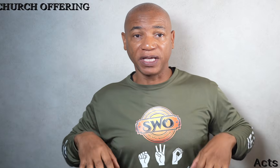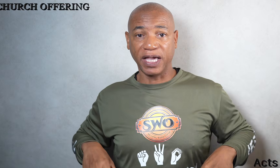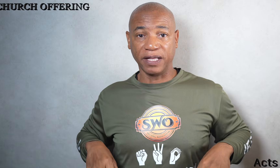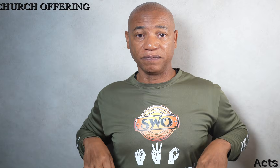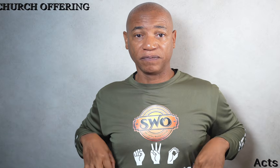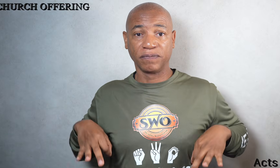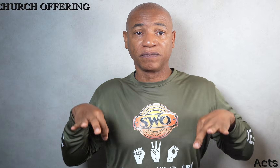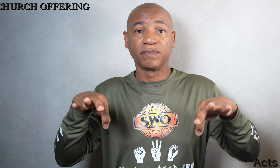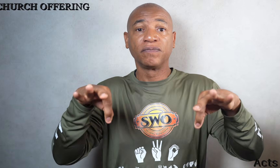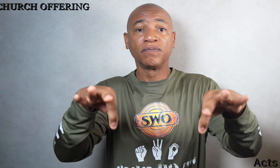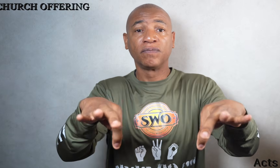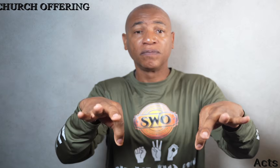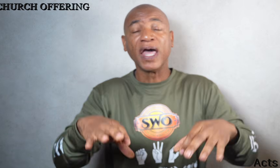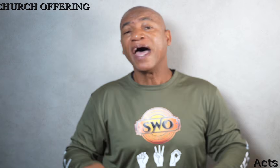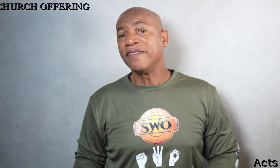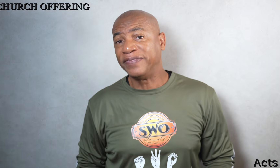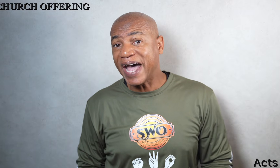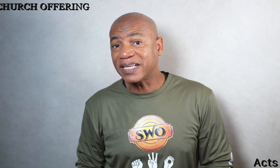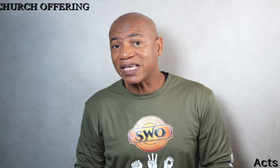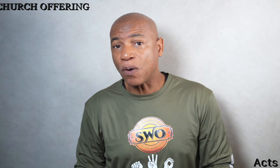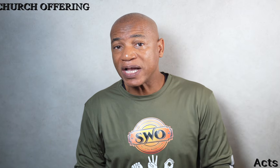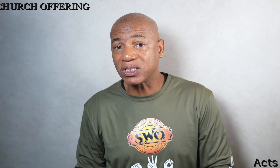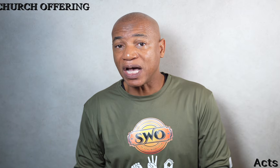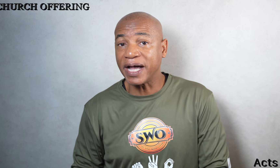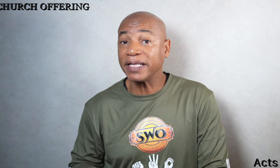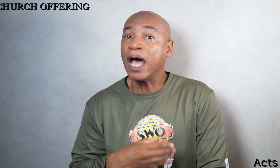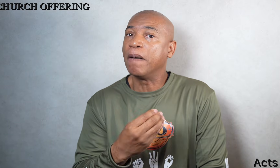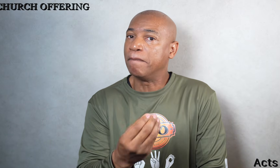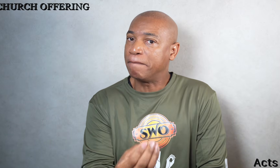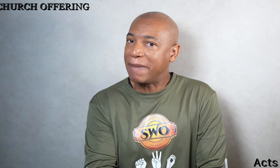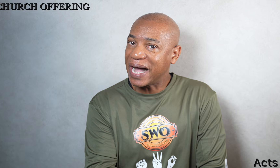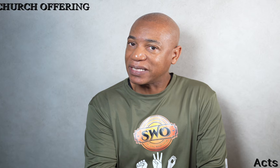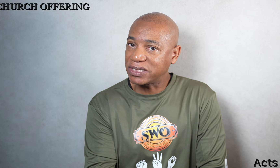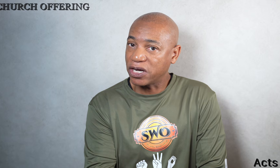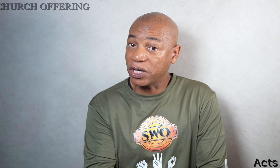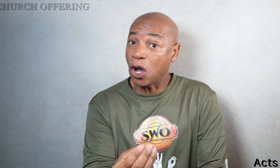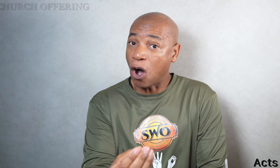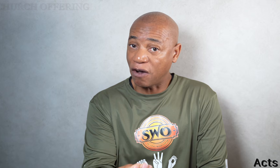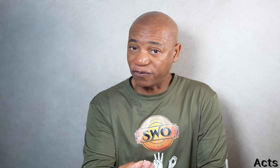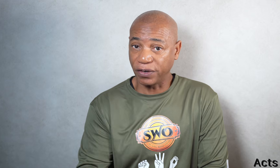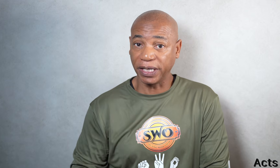again. That is how I sign monetary offering.